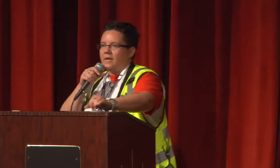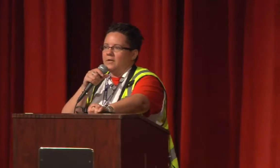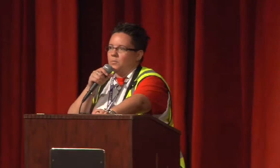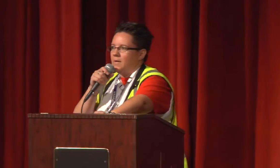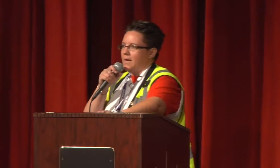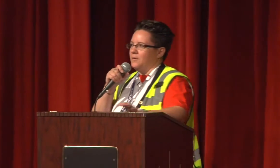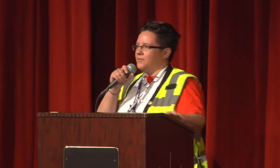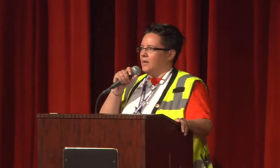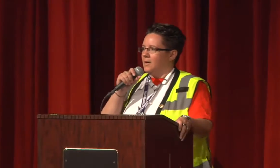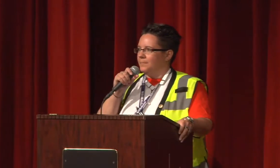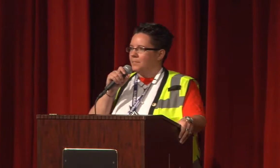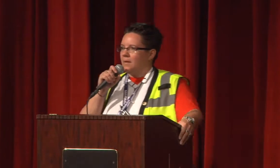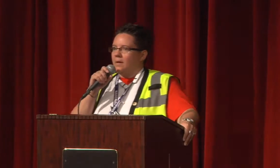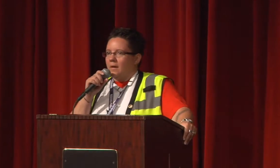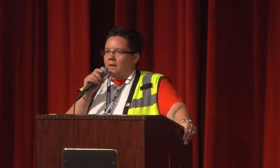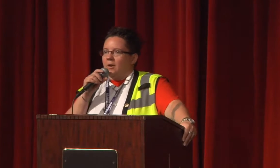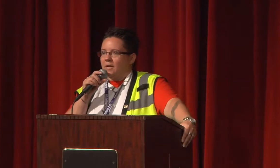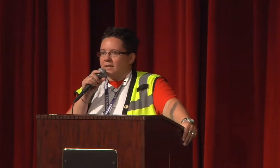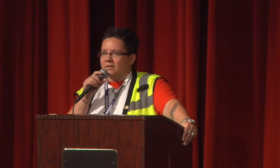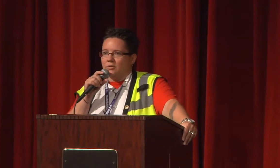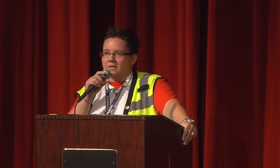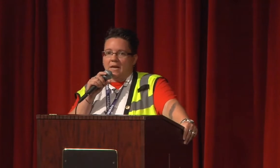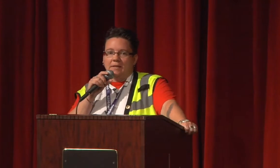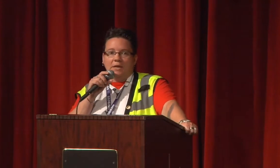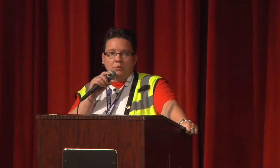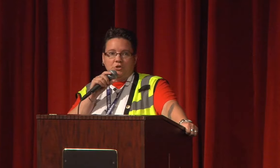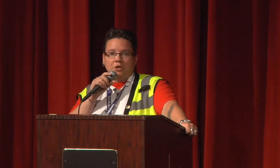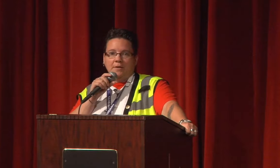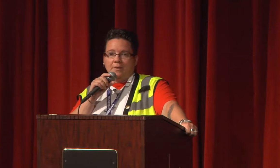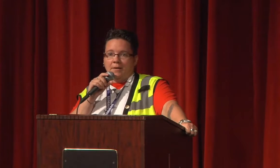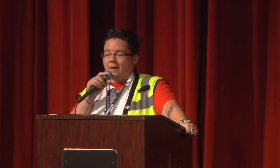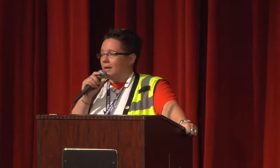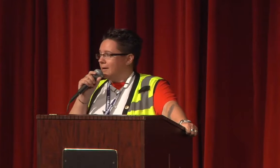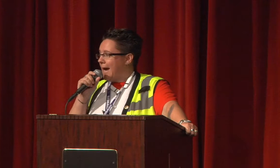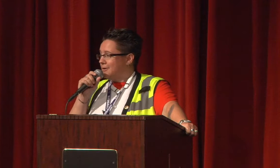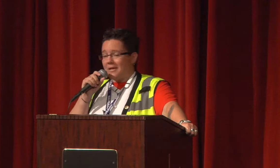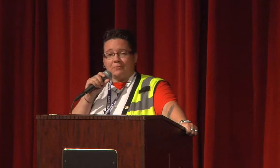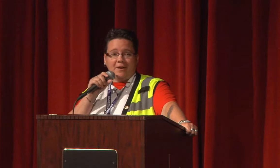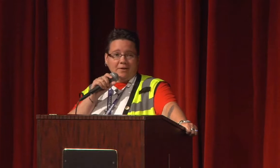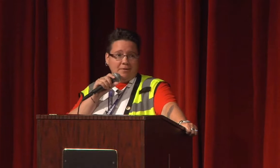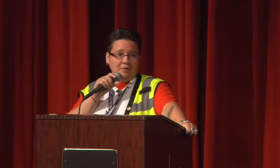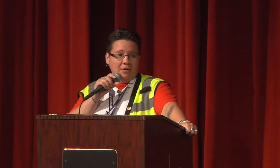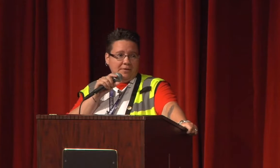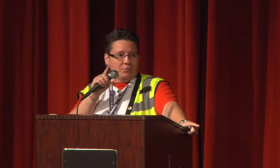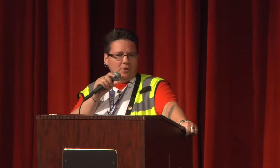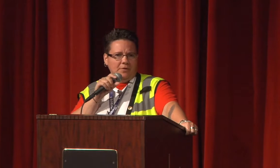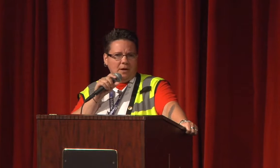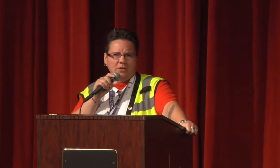right, guys, we have our next guests are the sign language gals that were here. I think one of our,